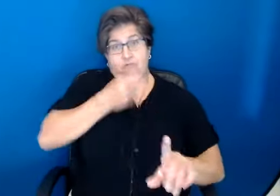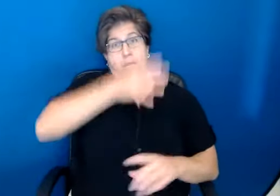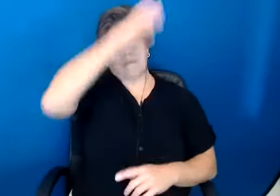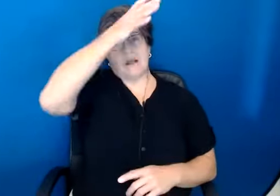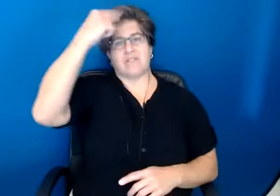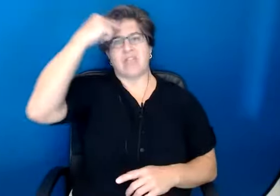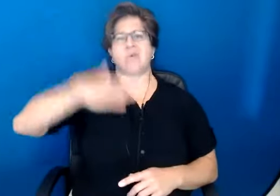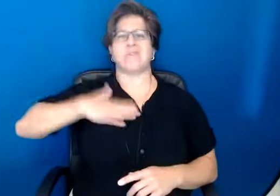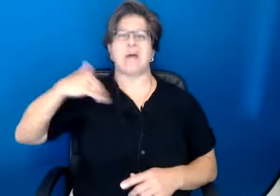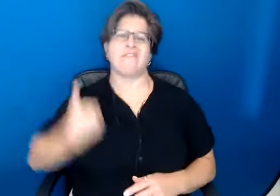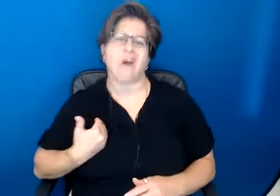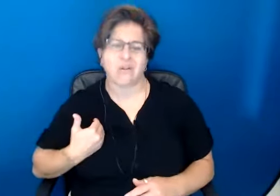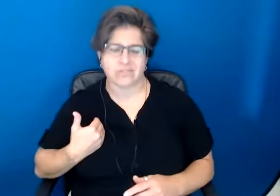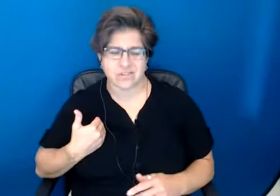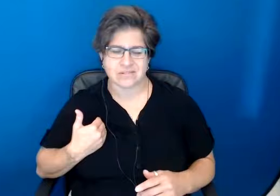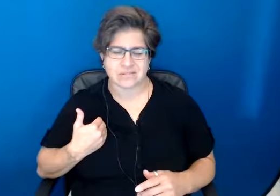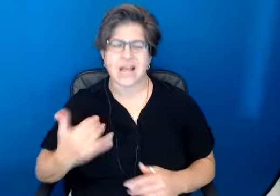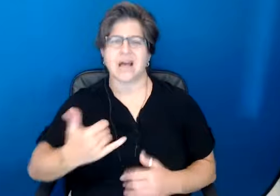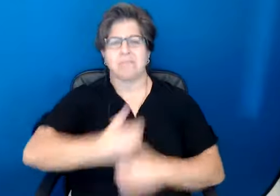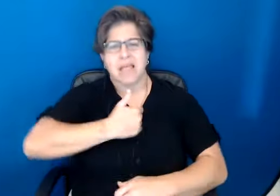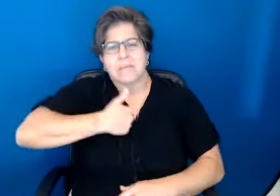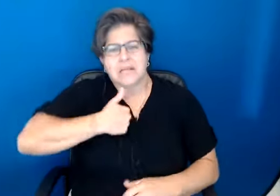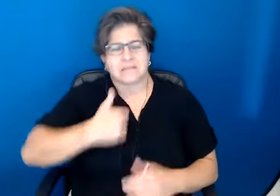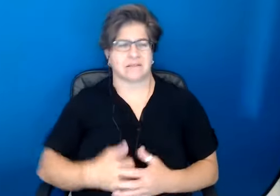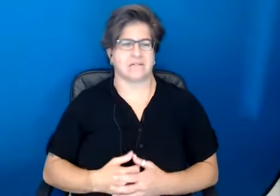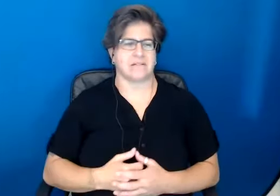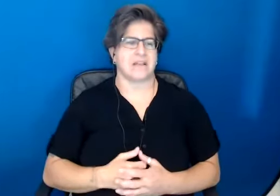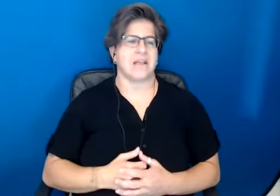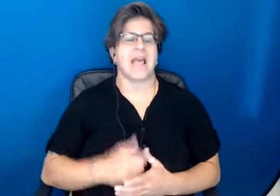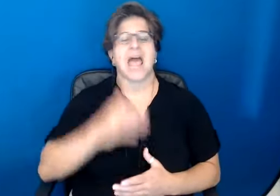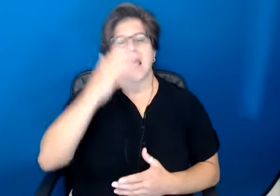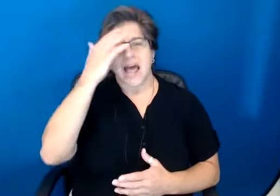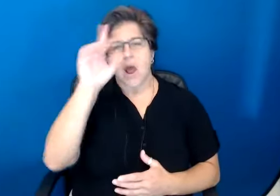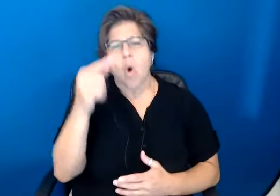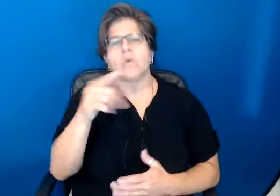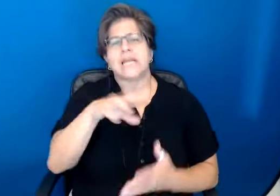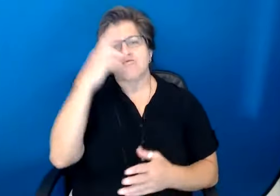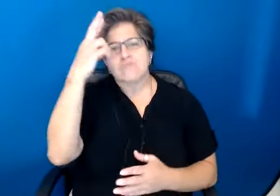hated that, you know, and that then told me must be something wrong with me. You know, my dad left and I thought